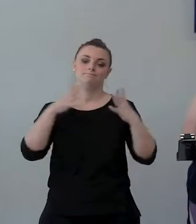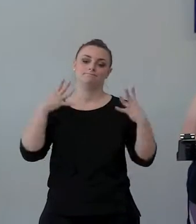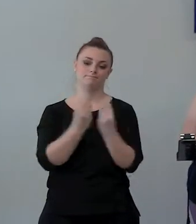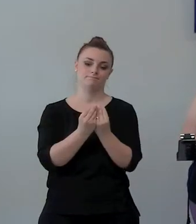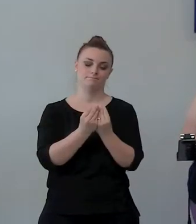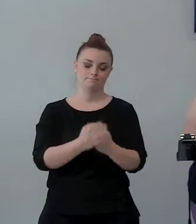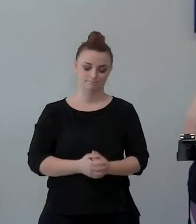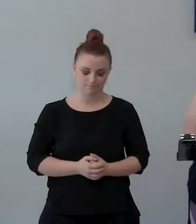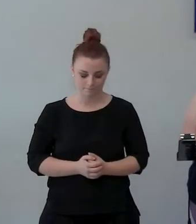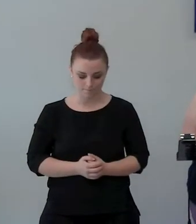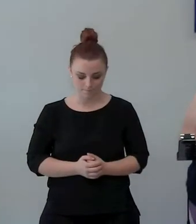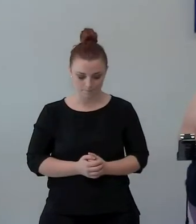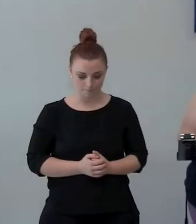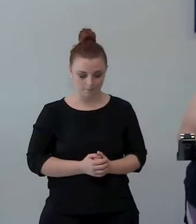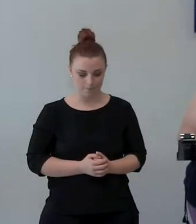Let's pray.